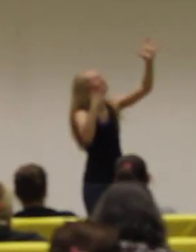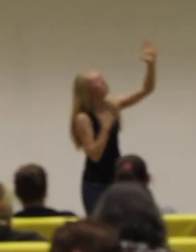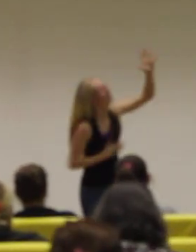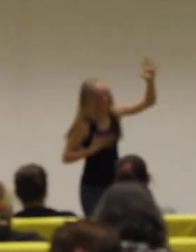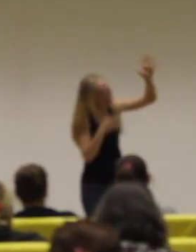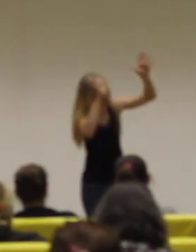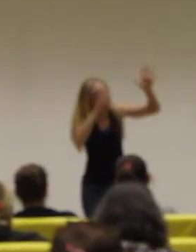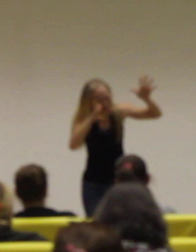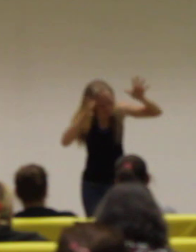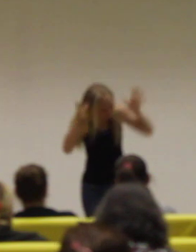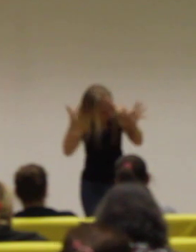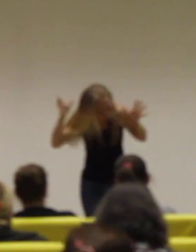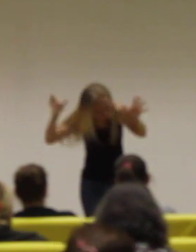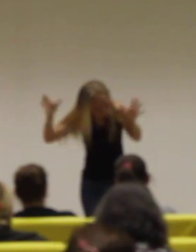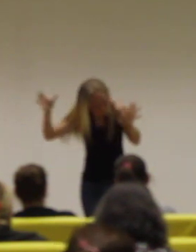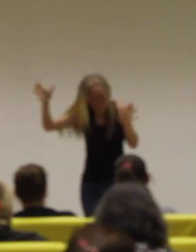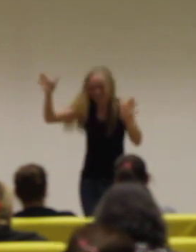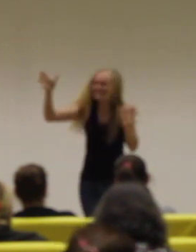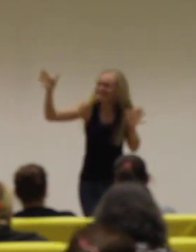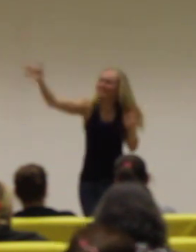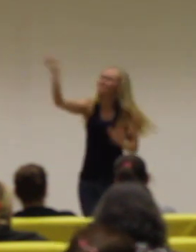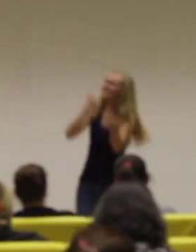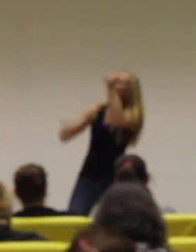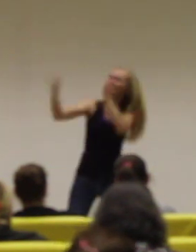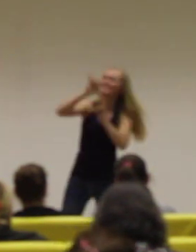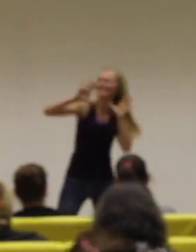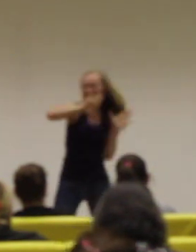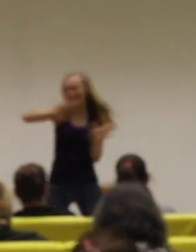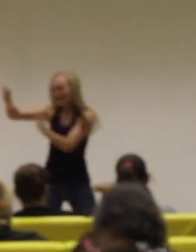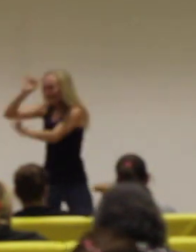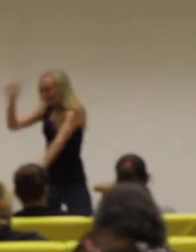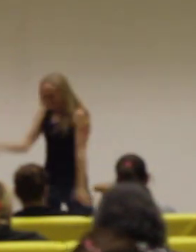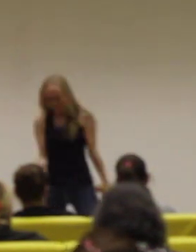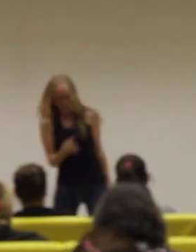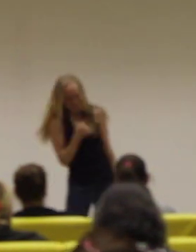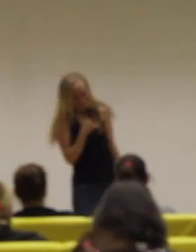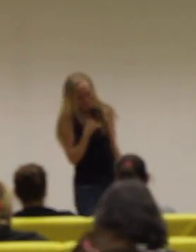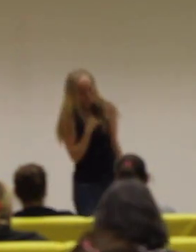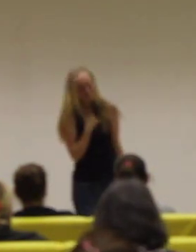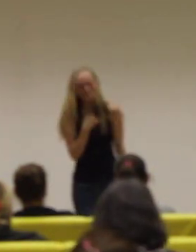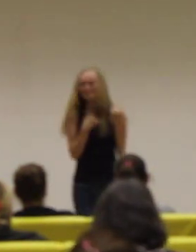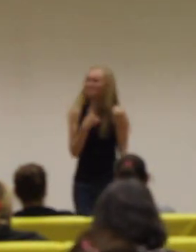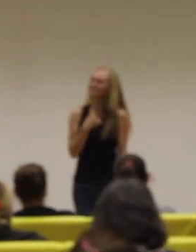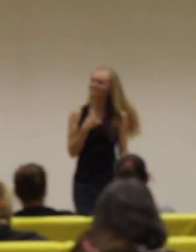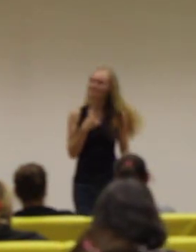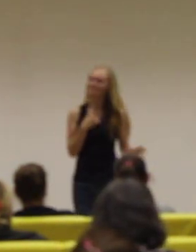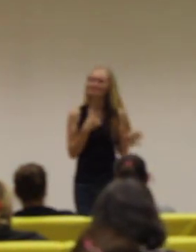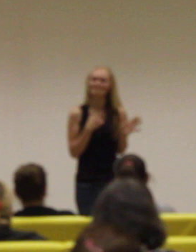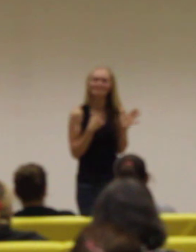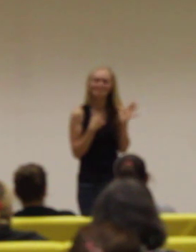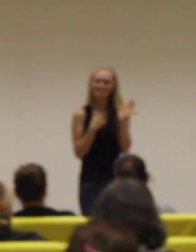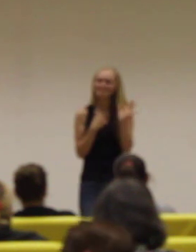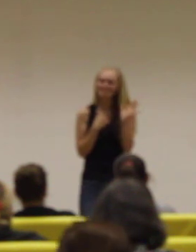but I can't let you Oh, Father, please, Father I'd love to leave alone, can't let go Oh,